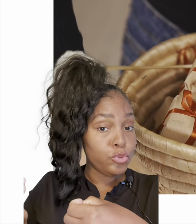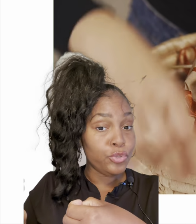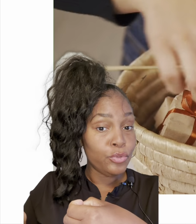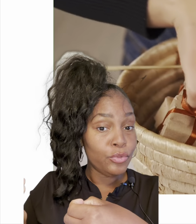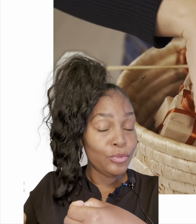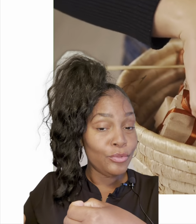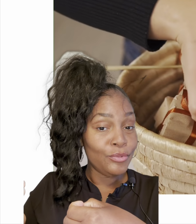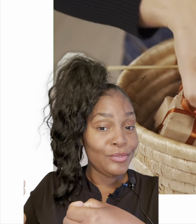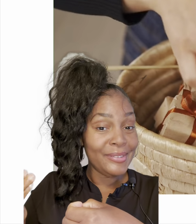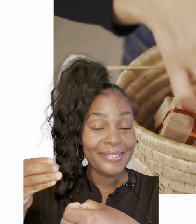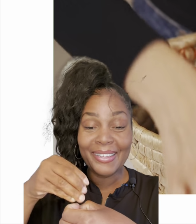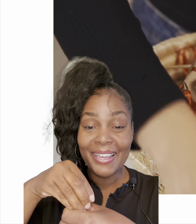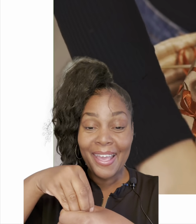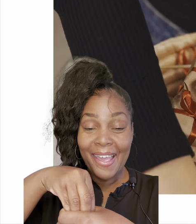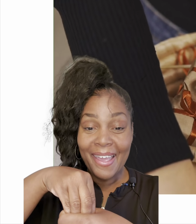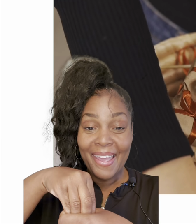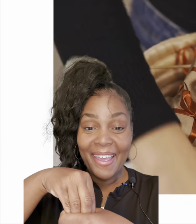Out.